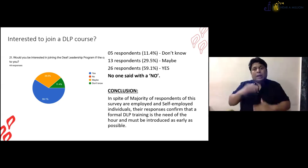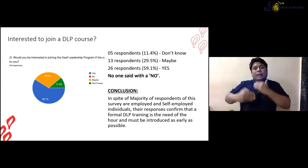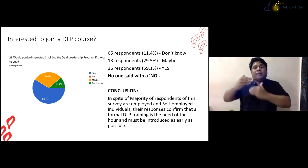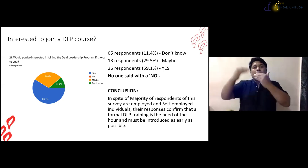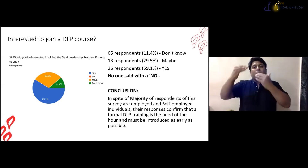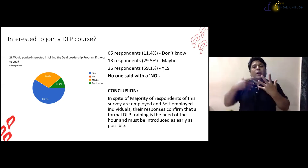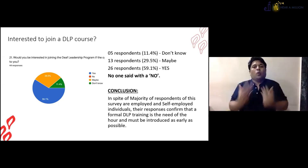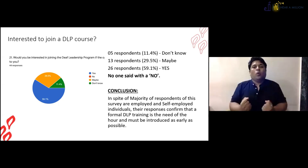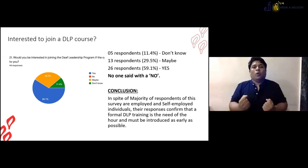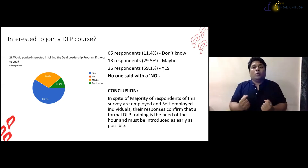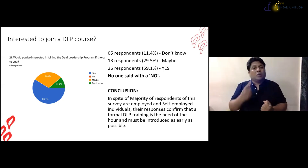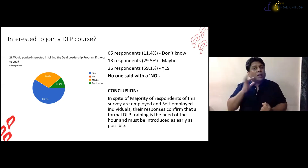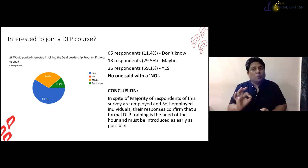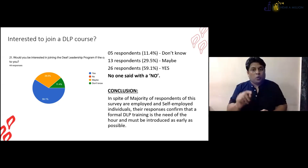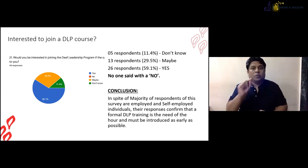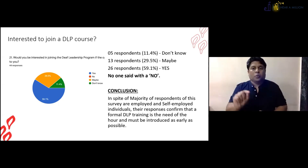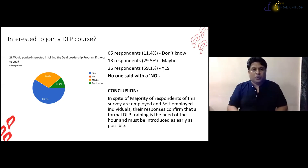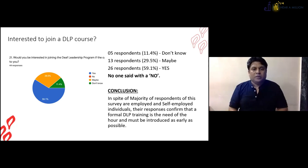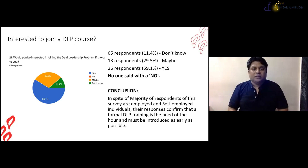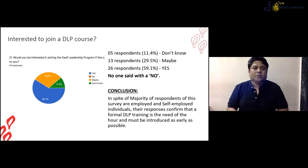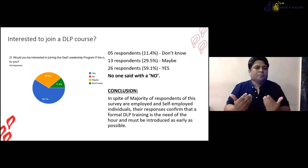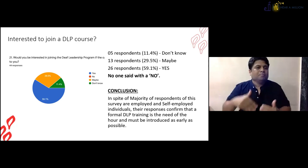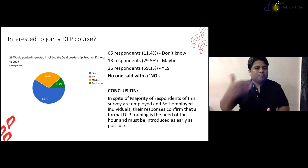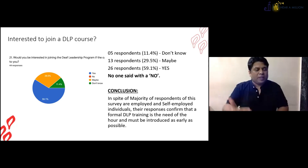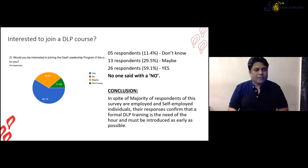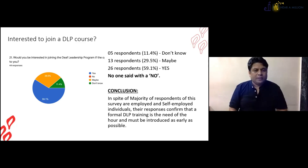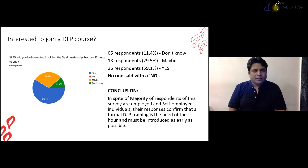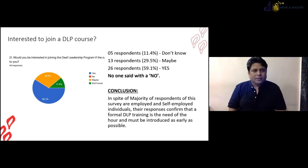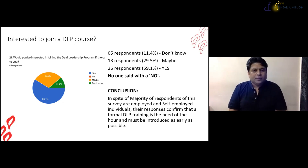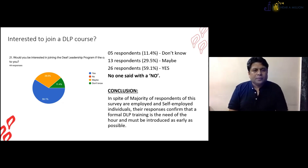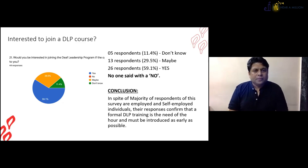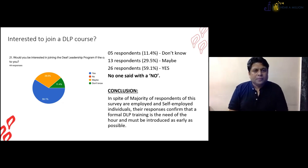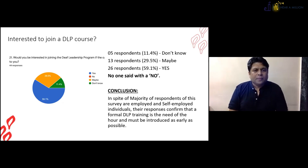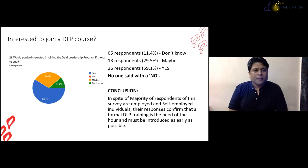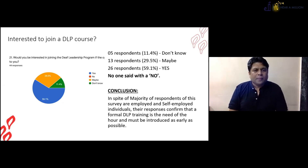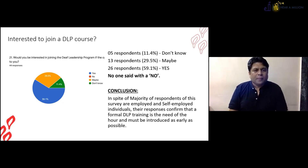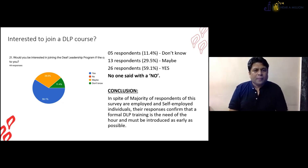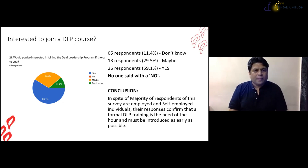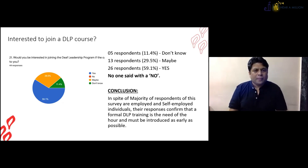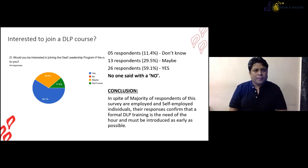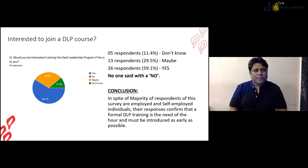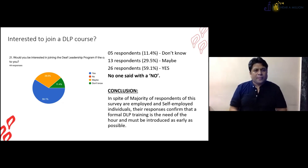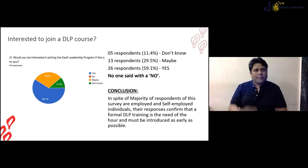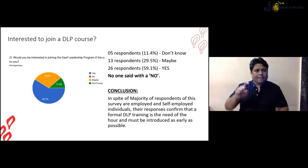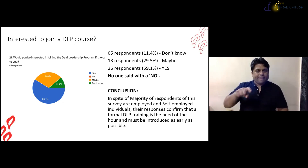group or something, it's an individual development, a self development thing for a person. Next slide.